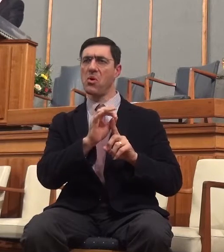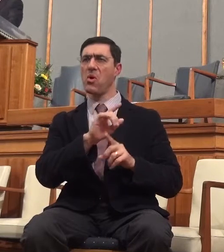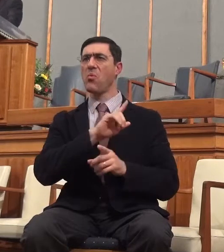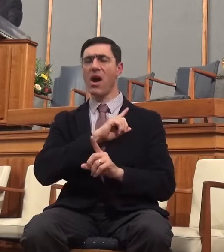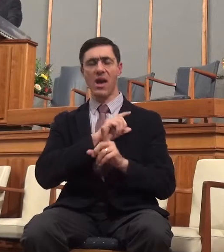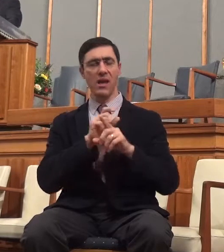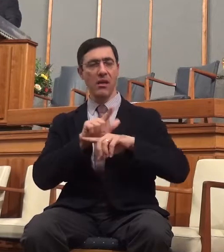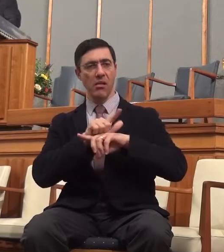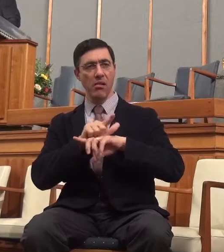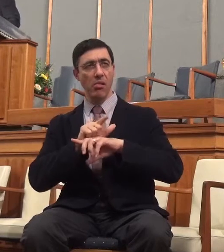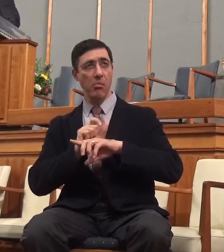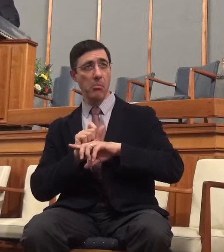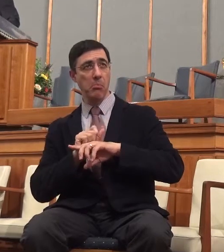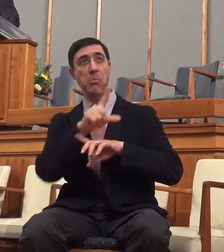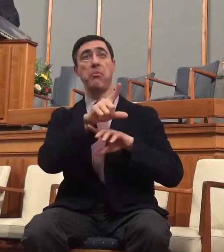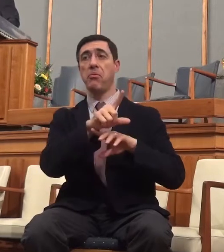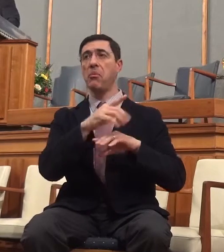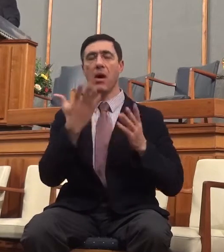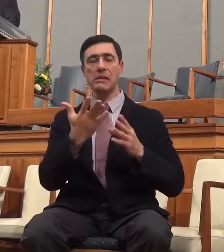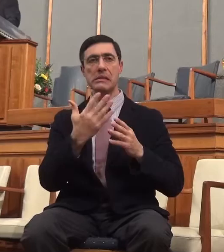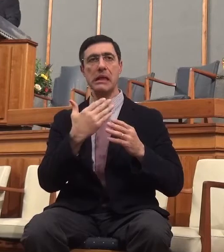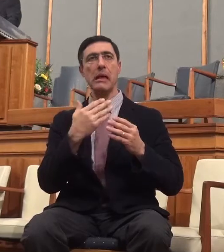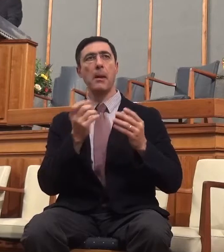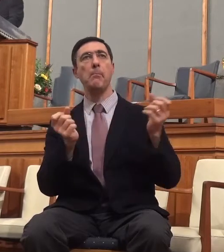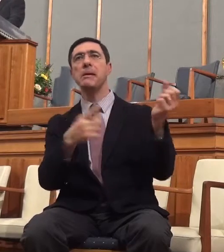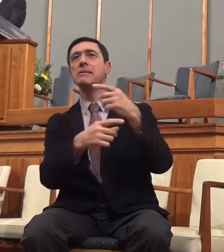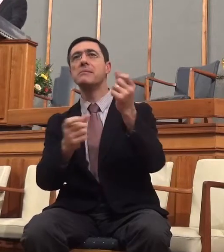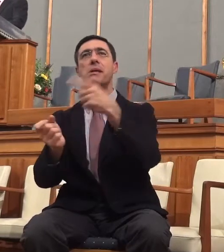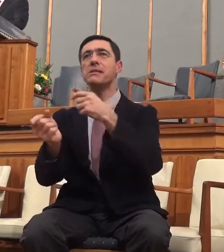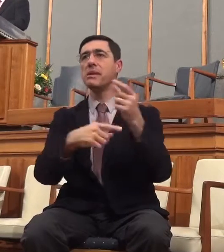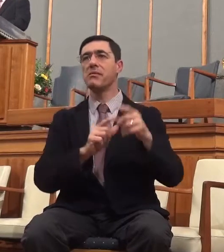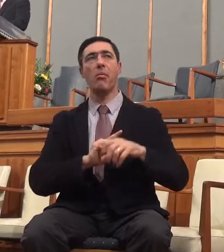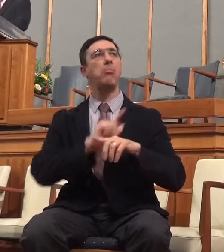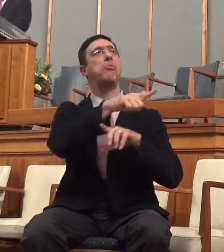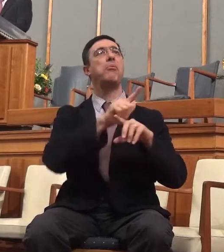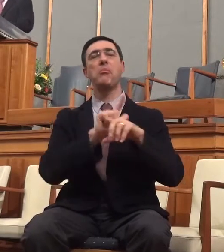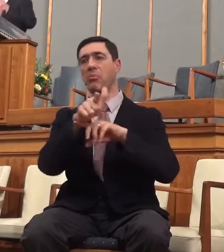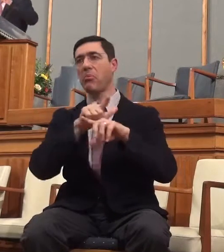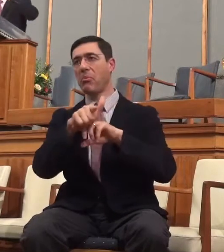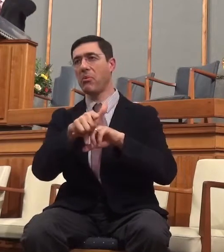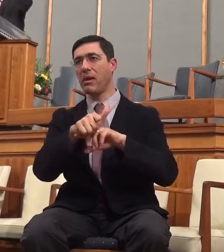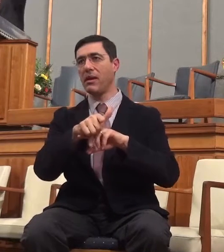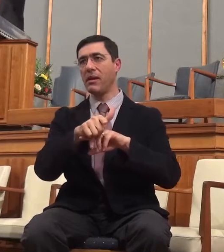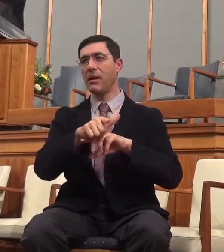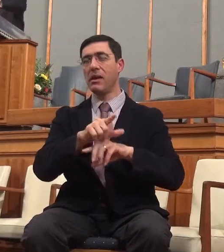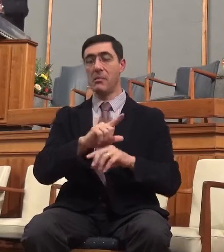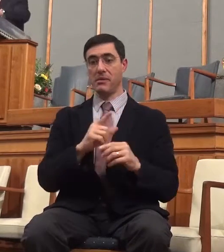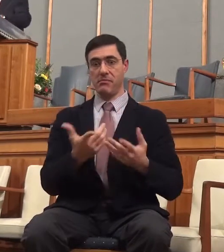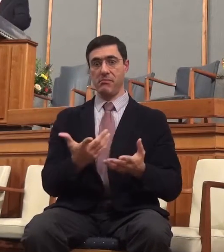its direction entirely under radio control. And because if you radio controlled it onto its